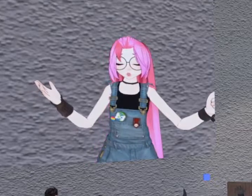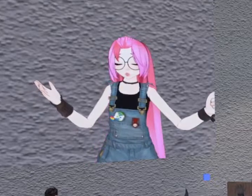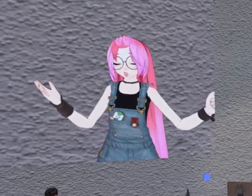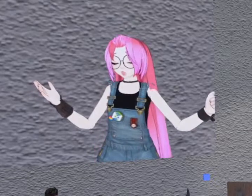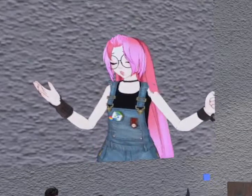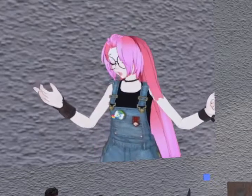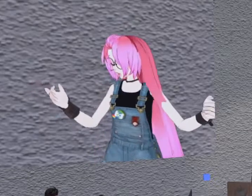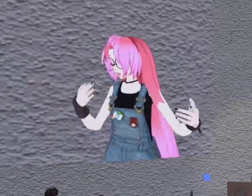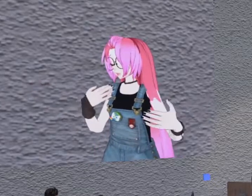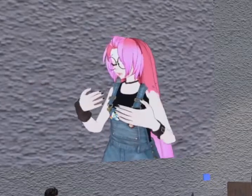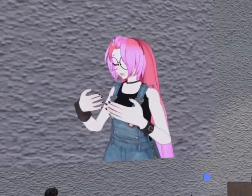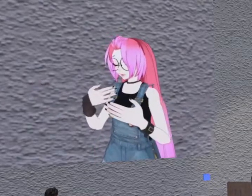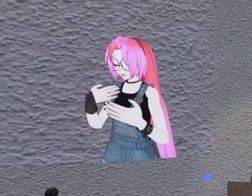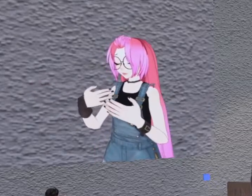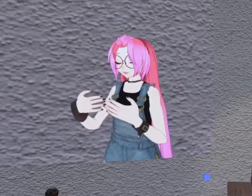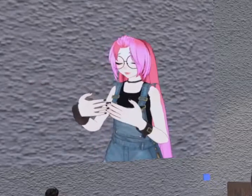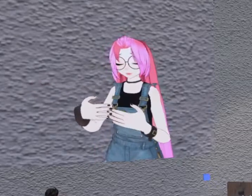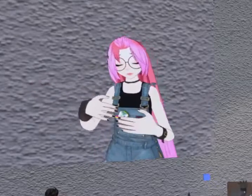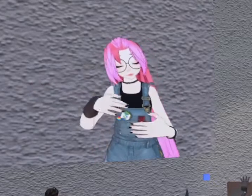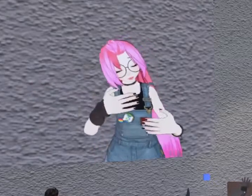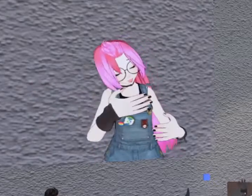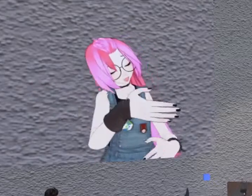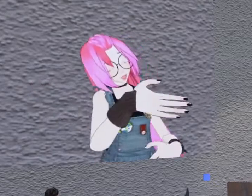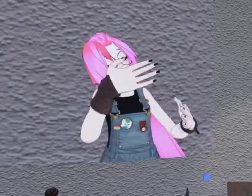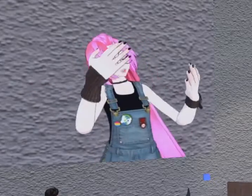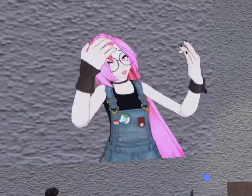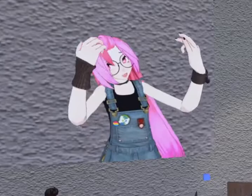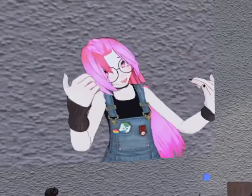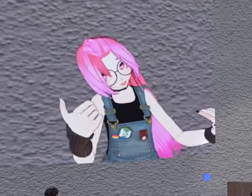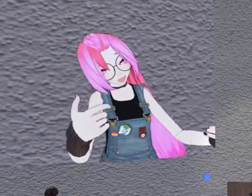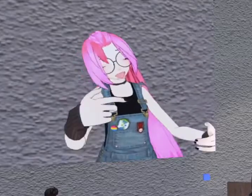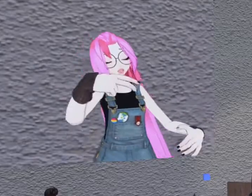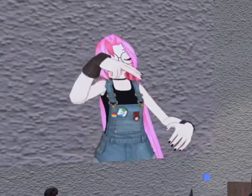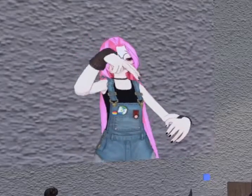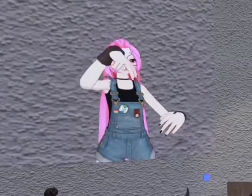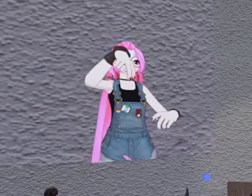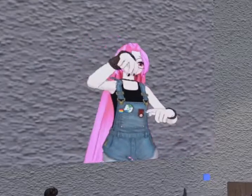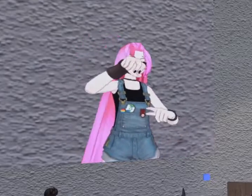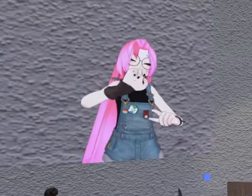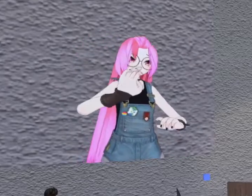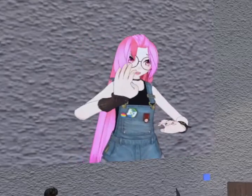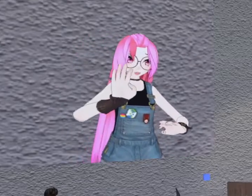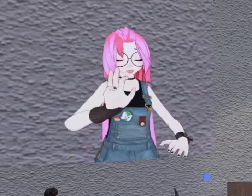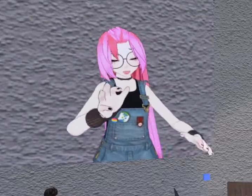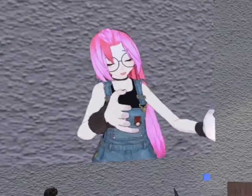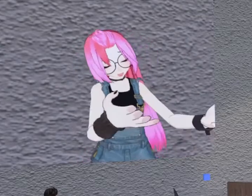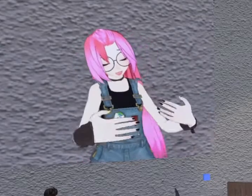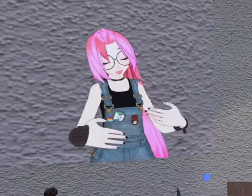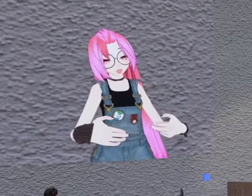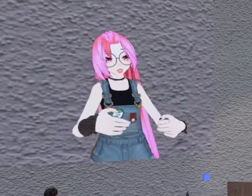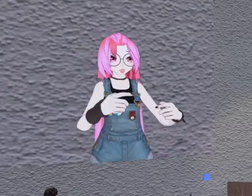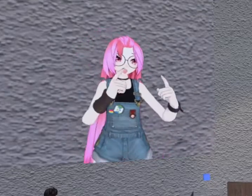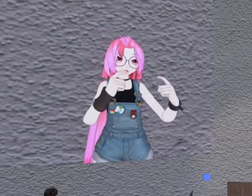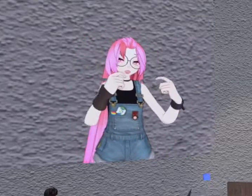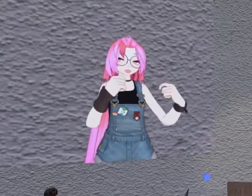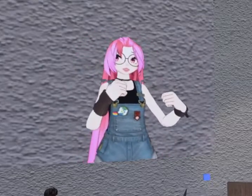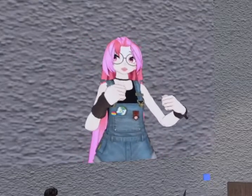Yep, good. All right, now, be the frog. You can go ahead and ask your question. What's